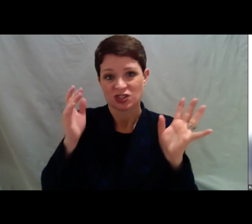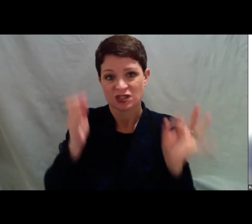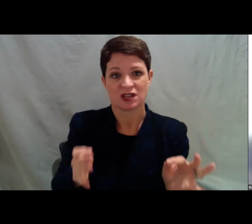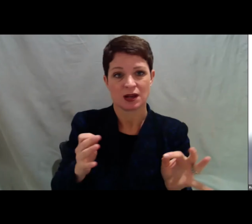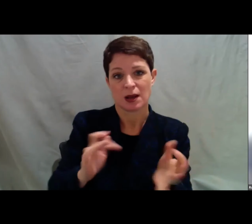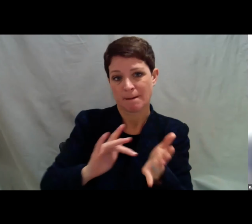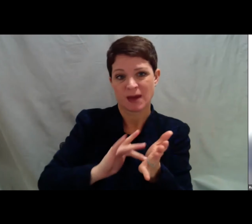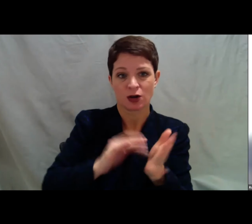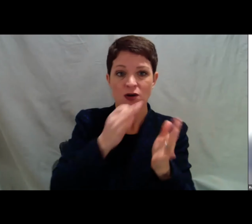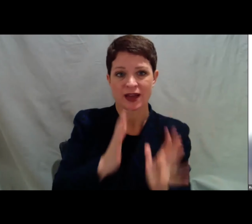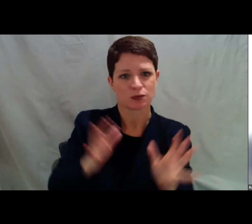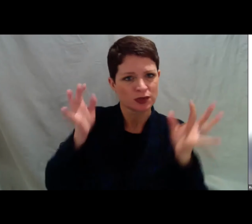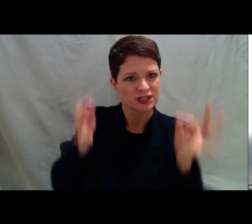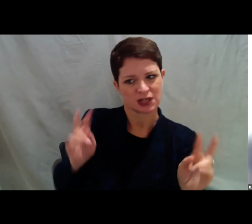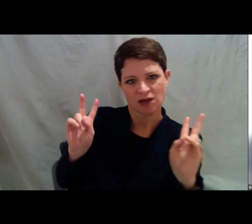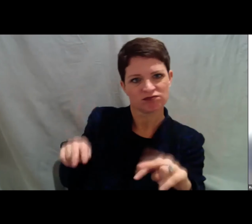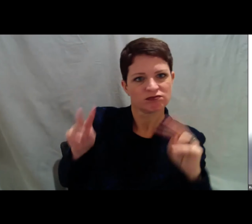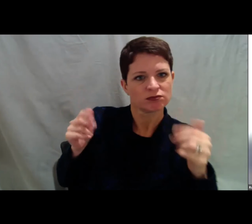medical experts?